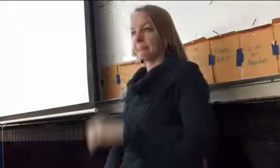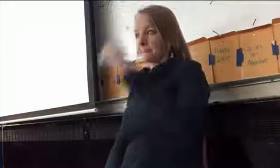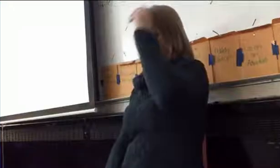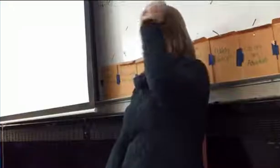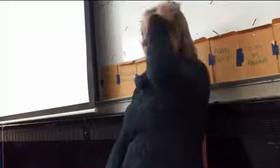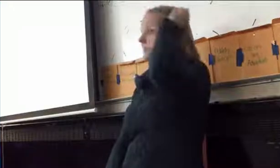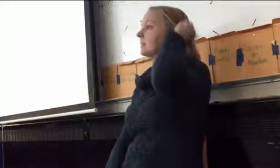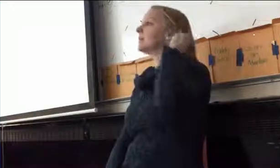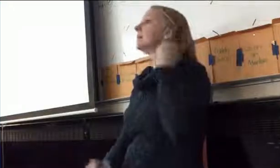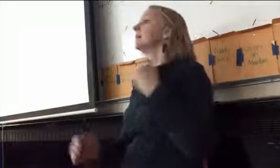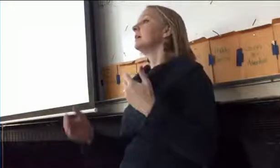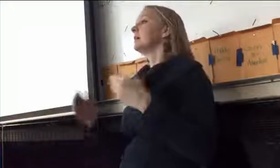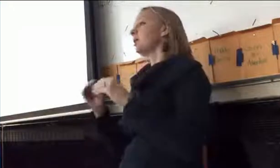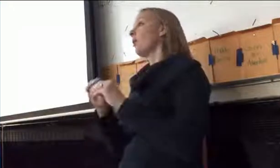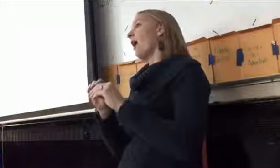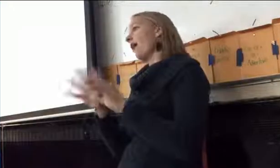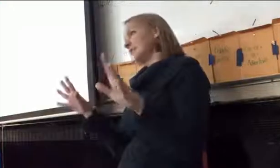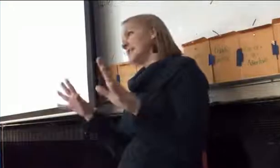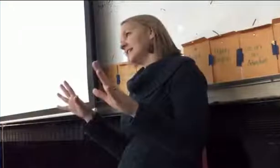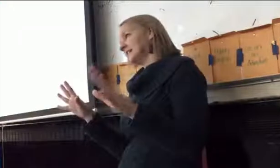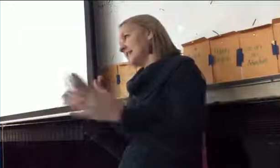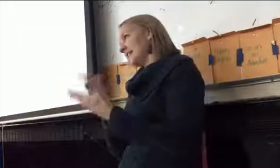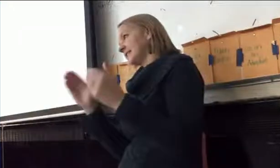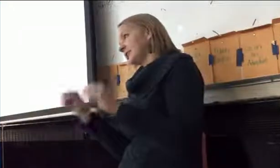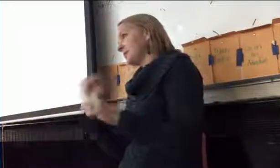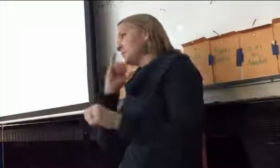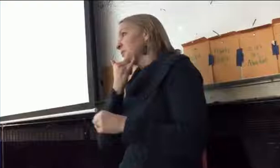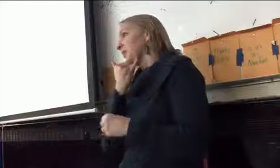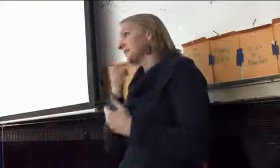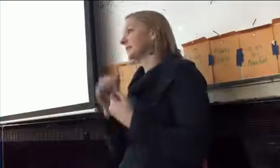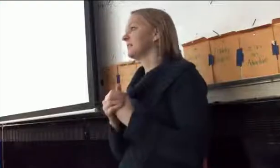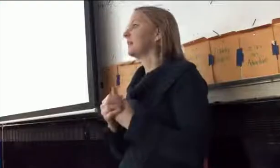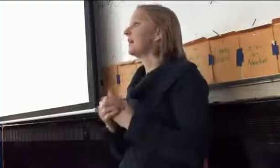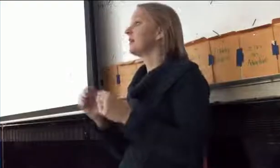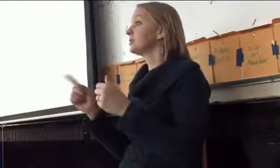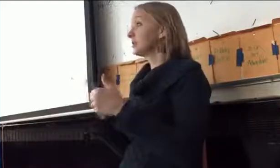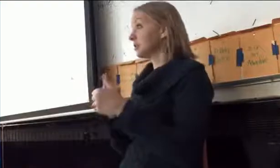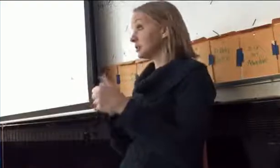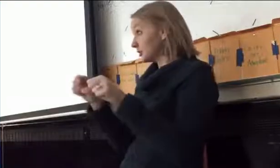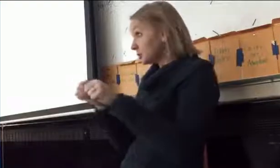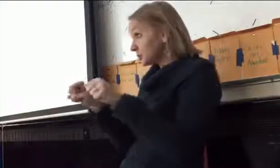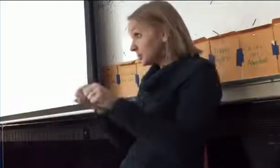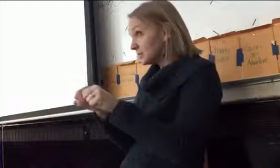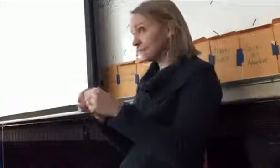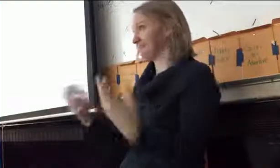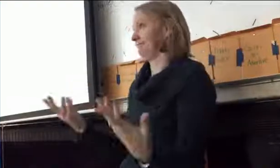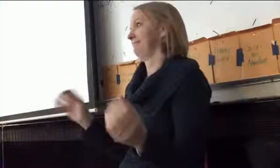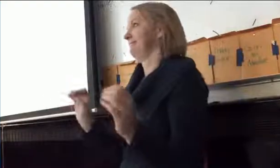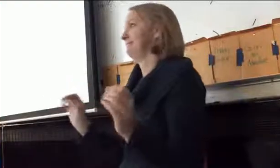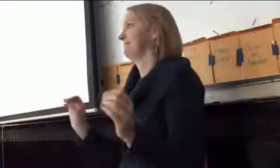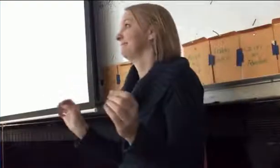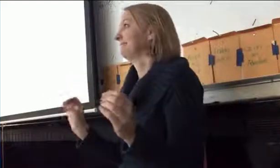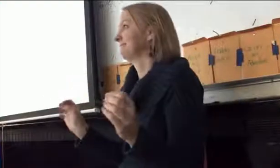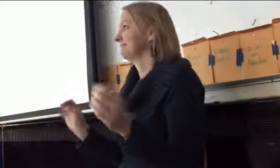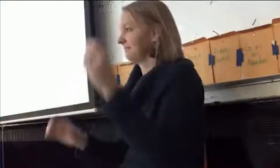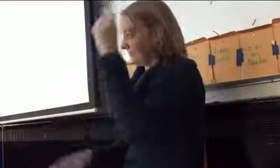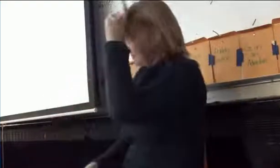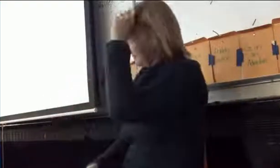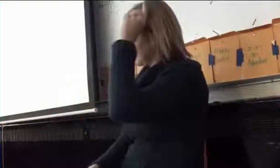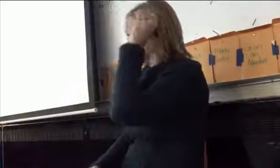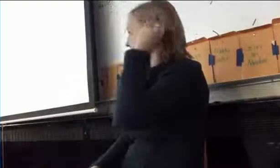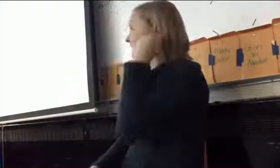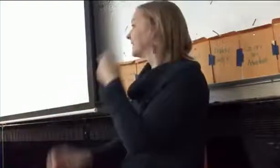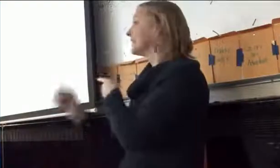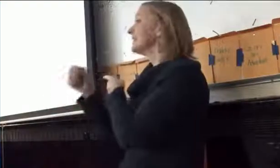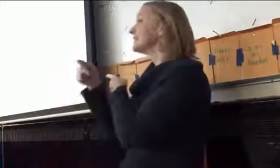All right, so let's go to some of the obvious ones here. Okay. So first off, are they wearing any shoes? No. Nope. Okay. Splinters.